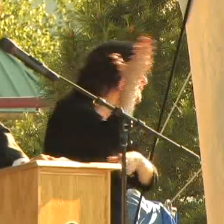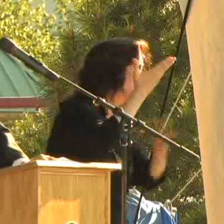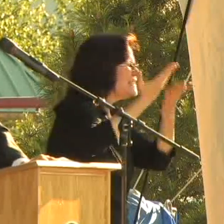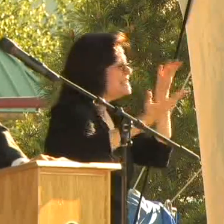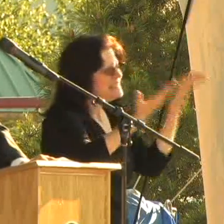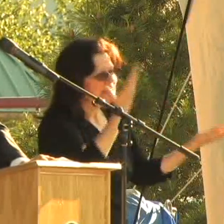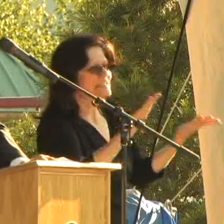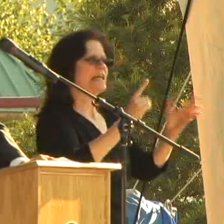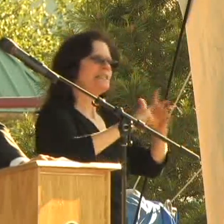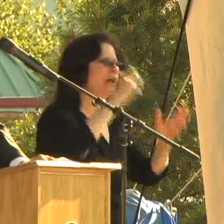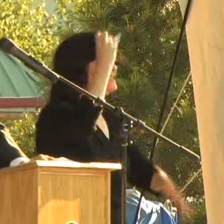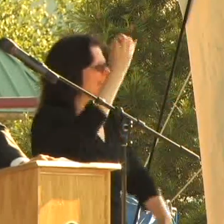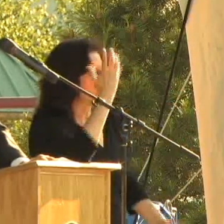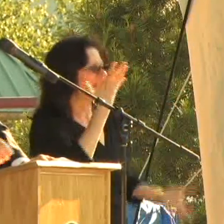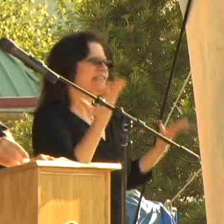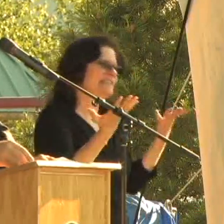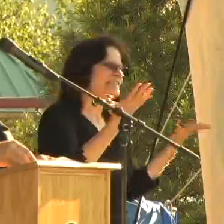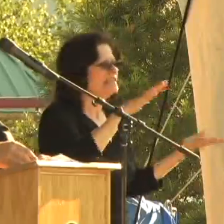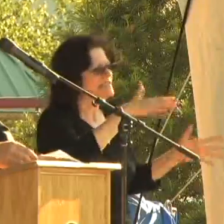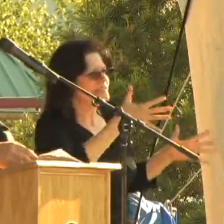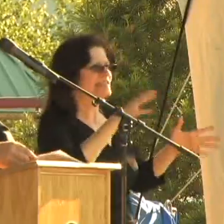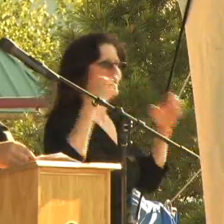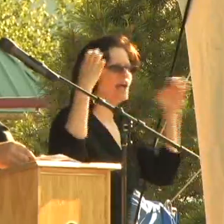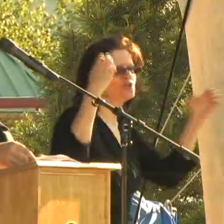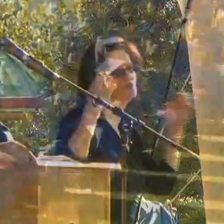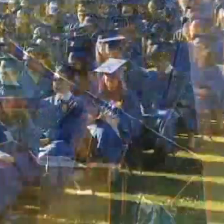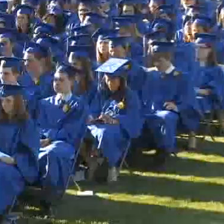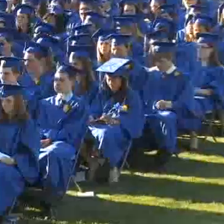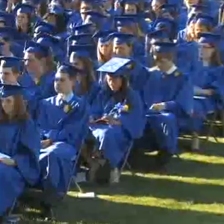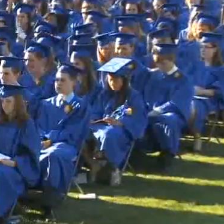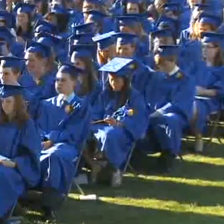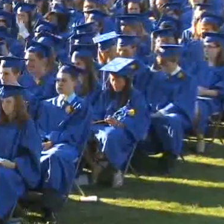possibly, start to think about a semi-regular exercise routine.